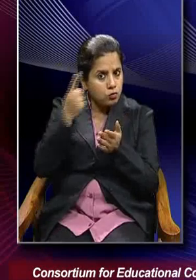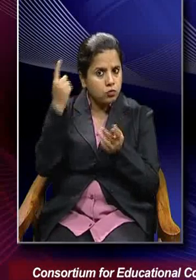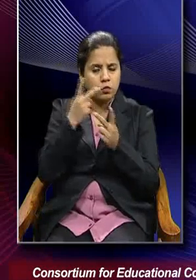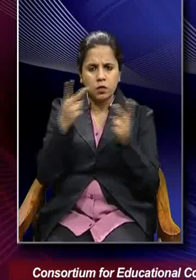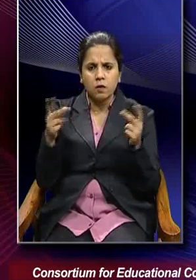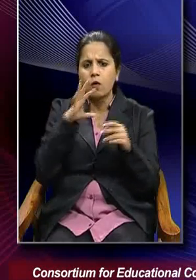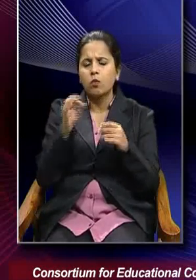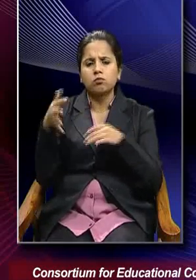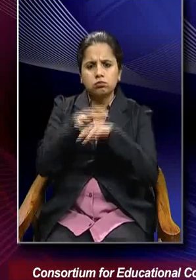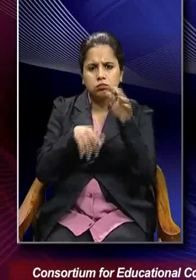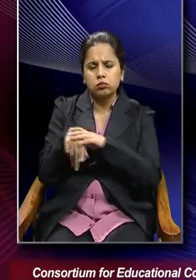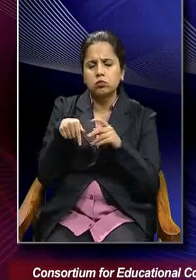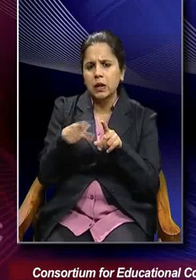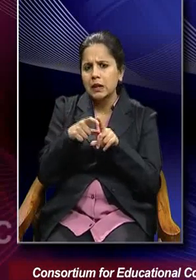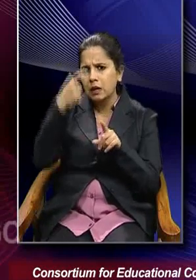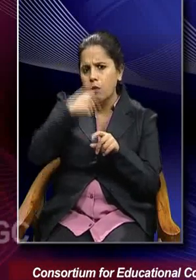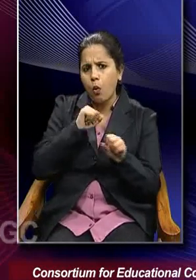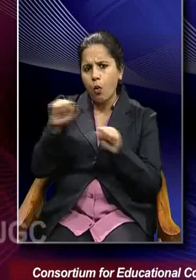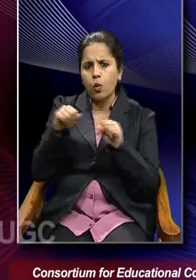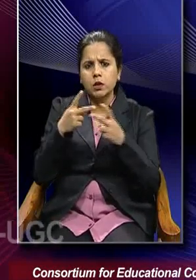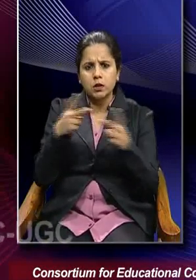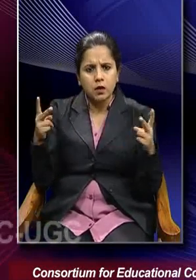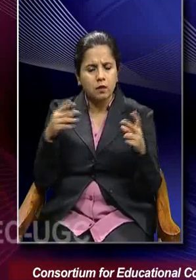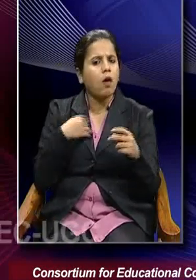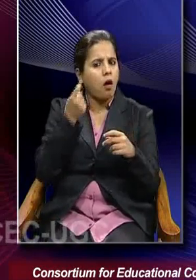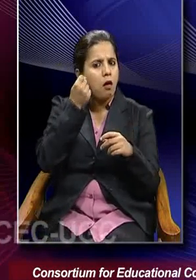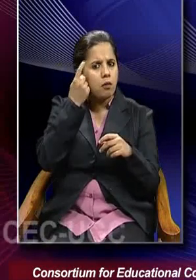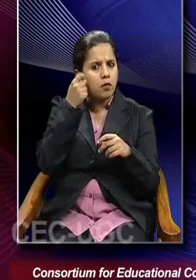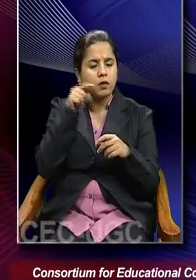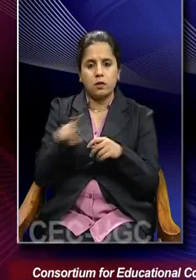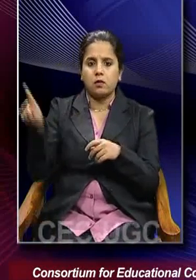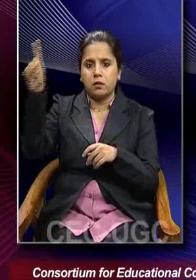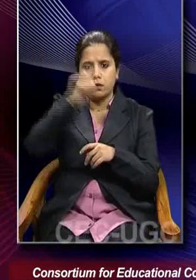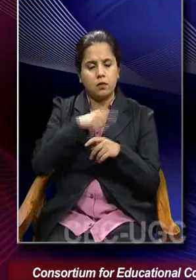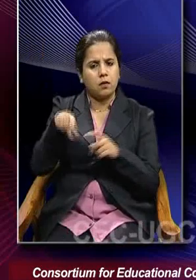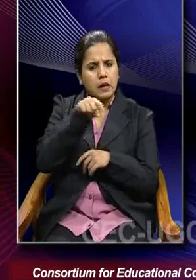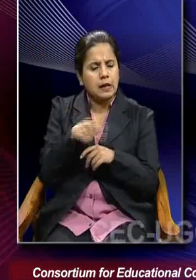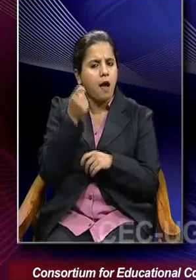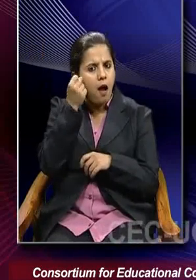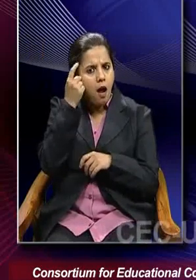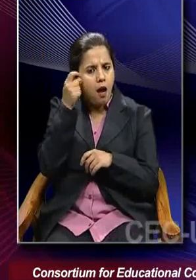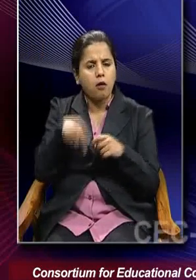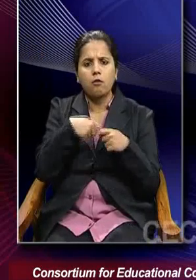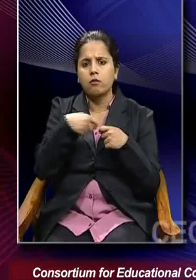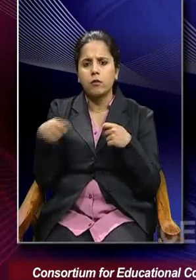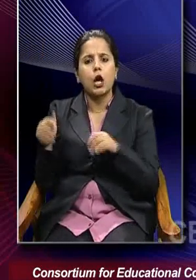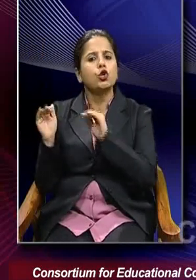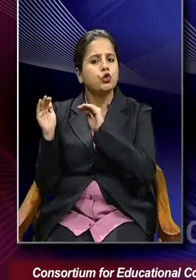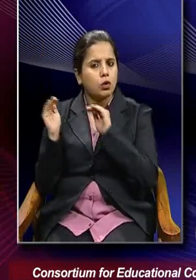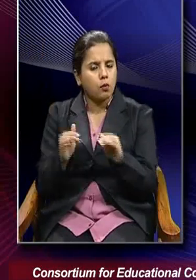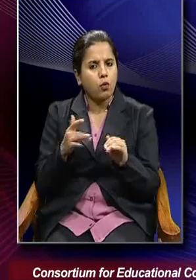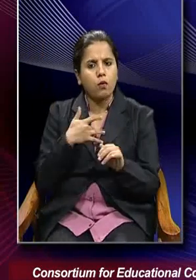also. So therefore, with this day, let's amplify the support,